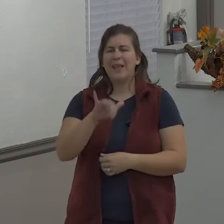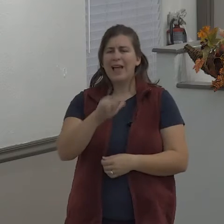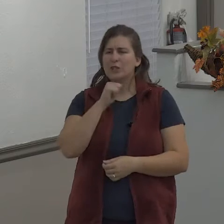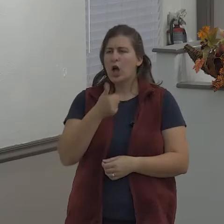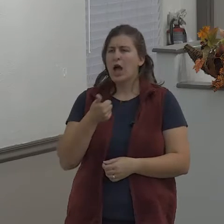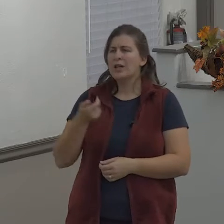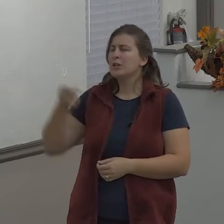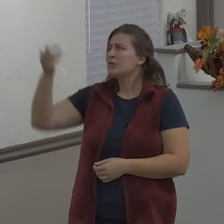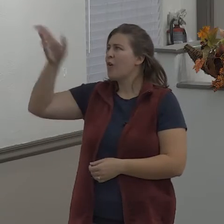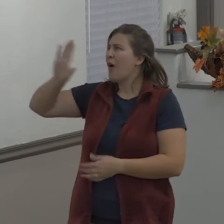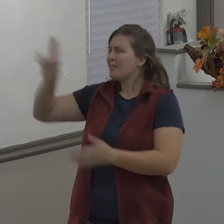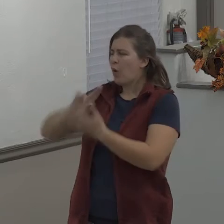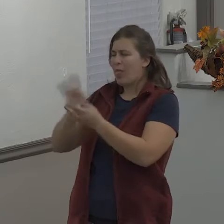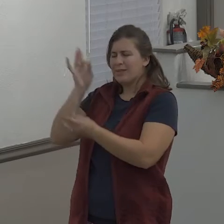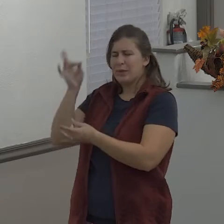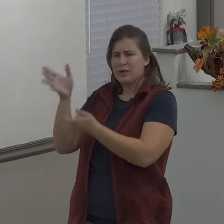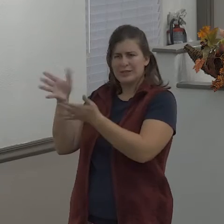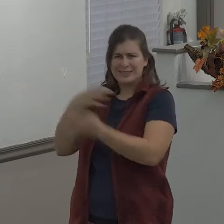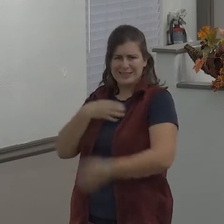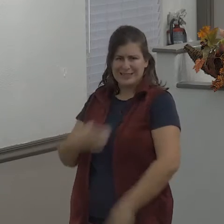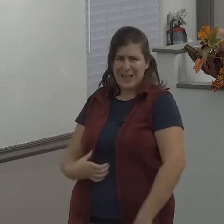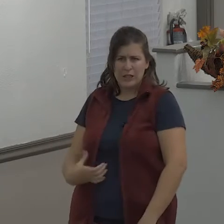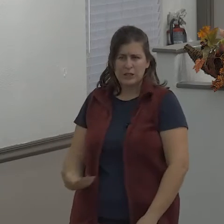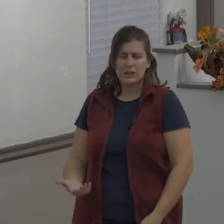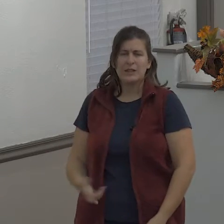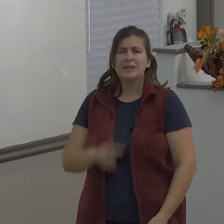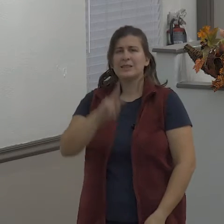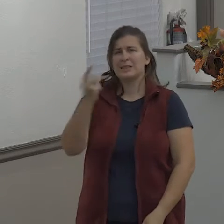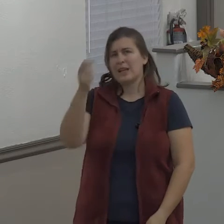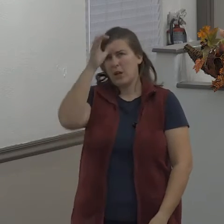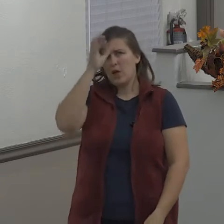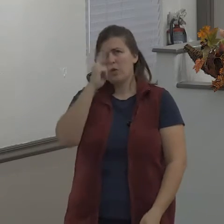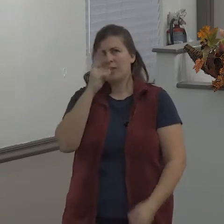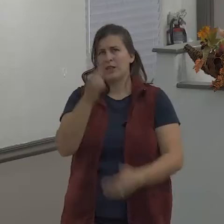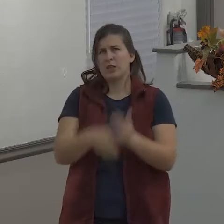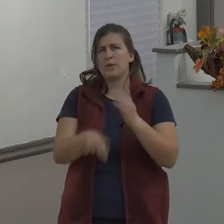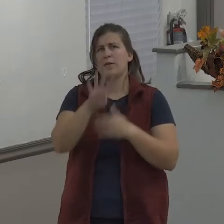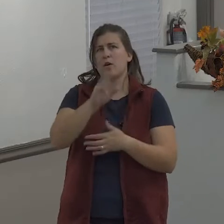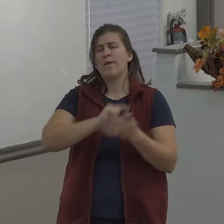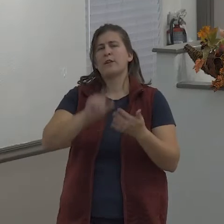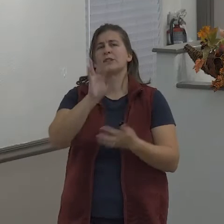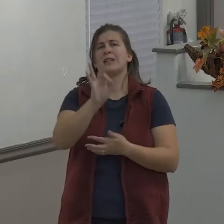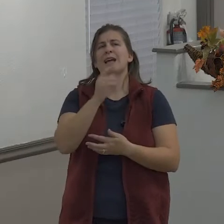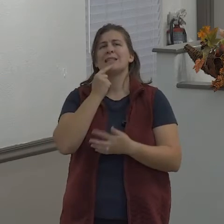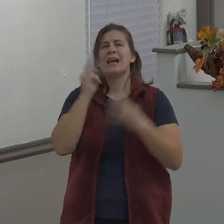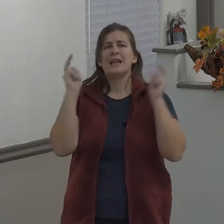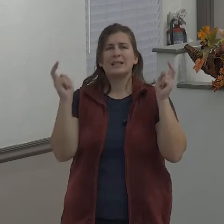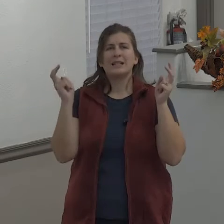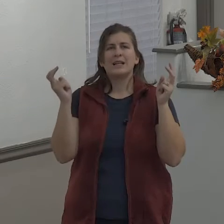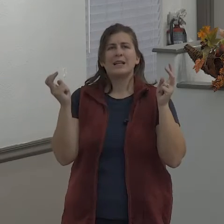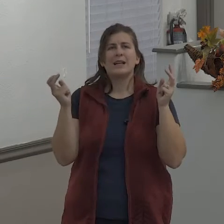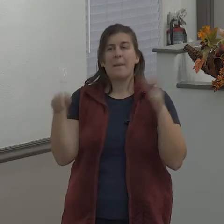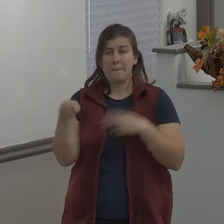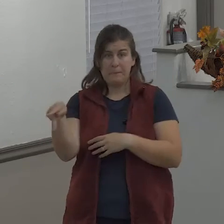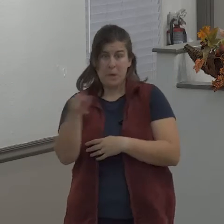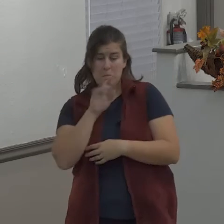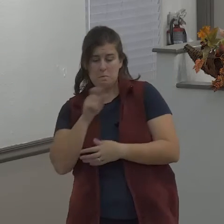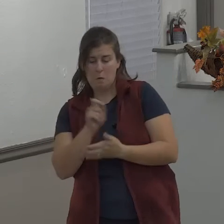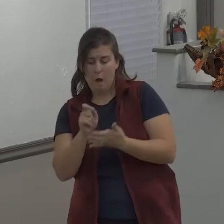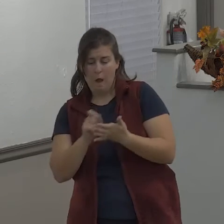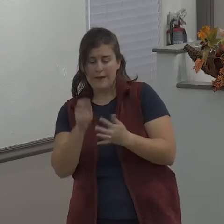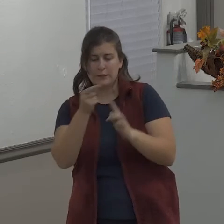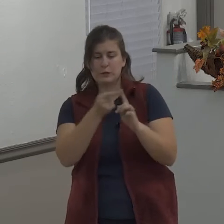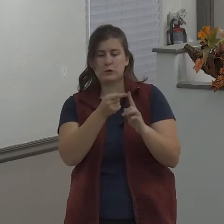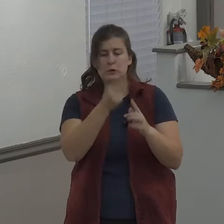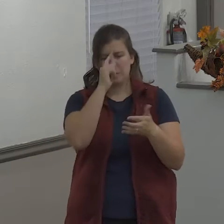And that's not what the Holy Spirit of God wants them to do. 2 Corinthians chapter 4, verse 9. When Paul was